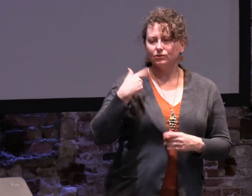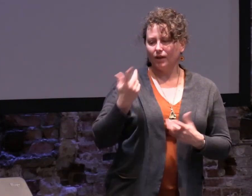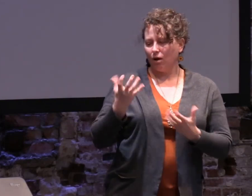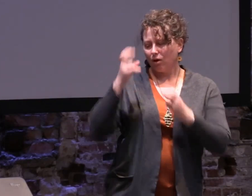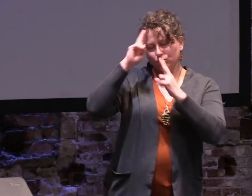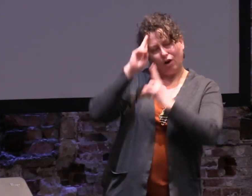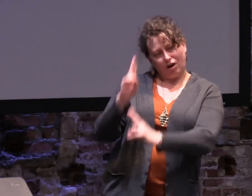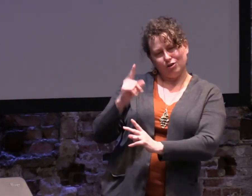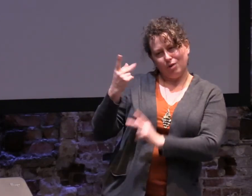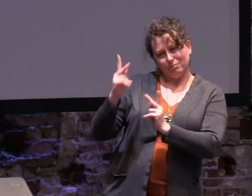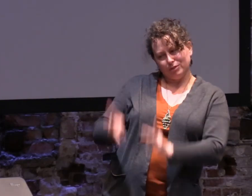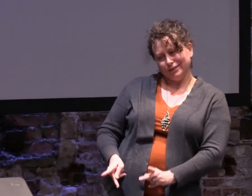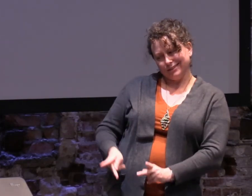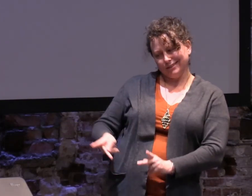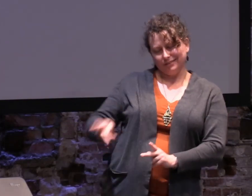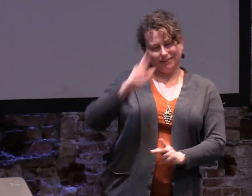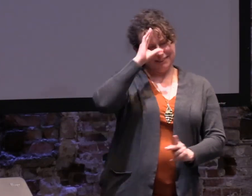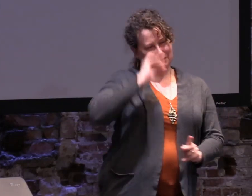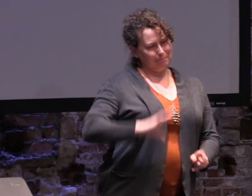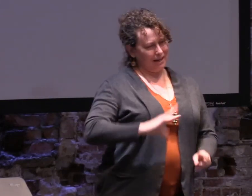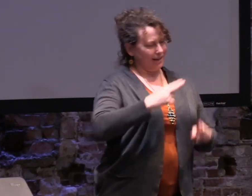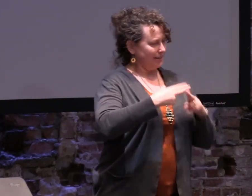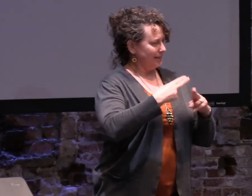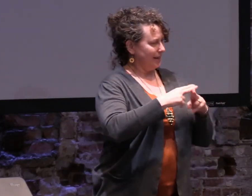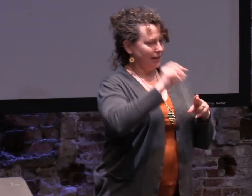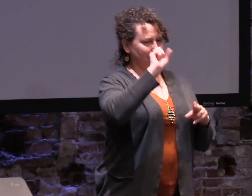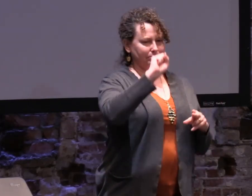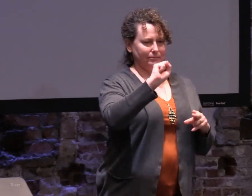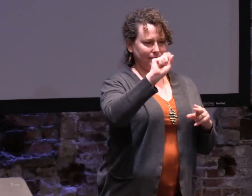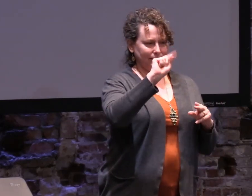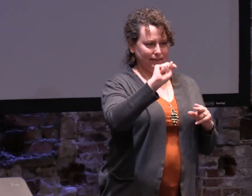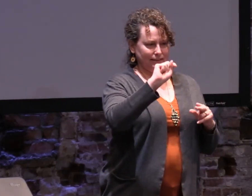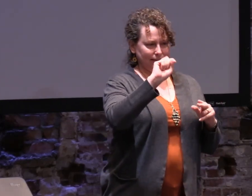that goes without being passed on. So within this piece, I'd like to honor